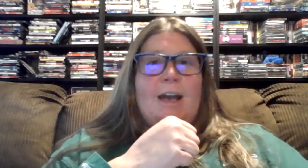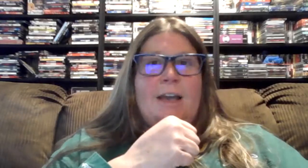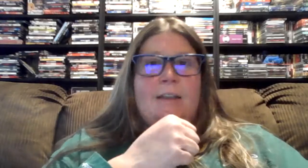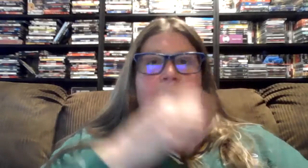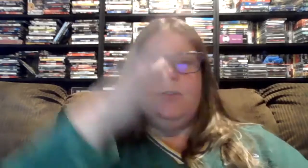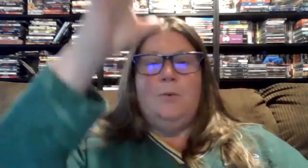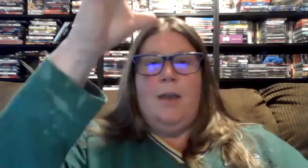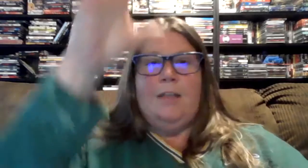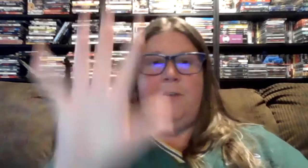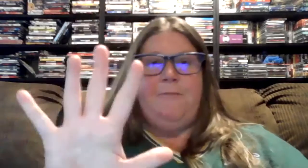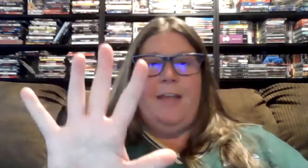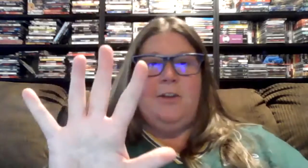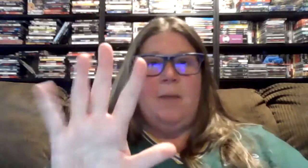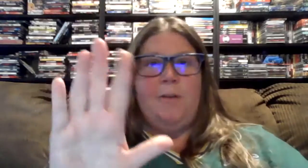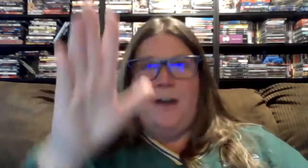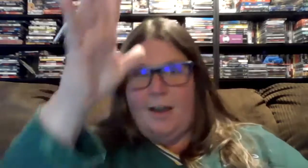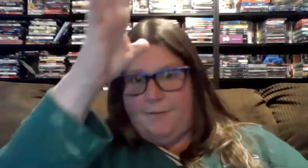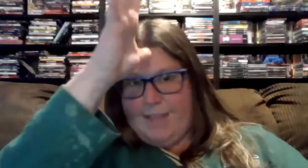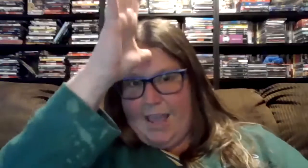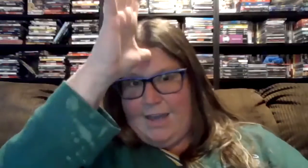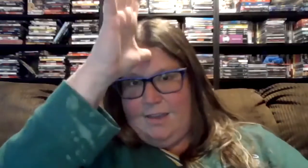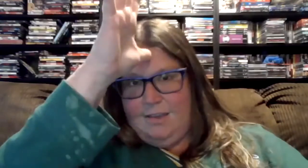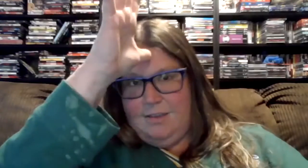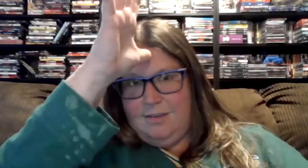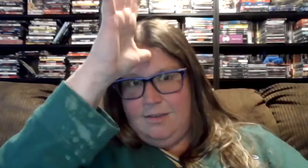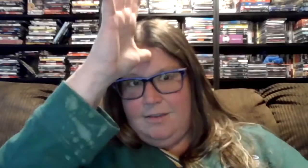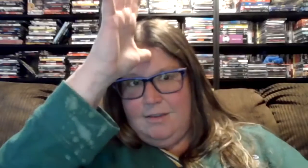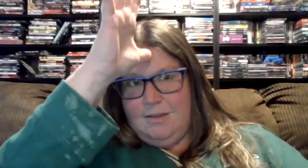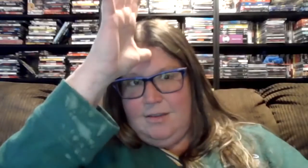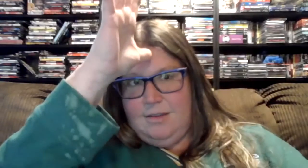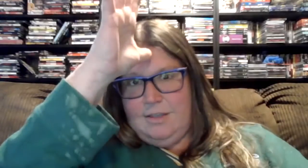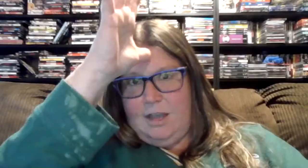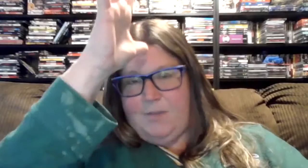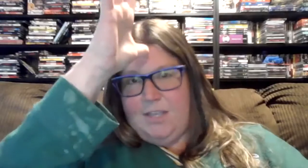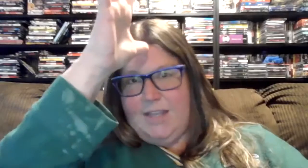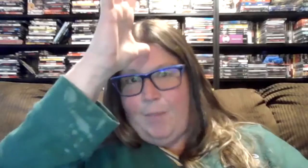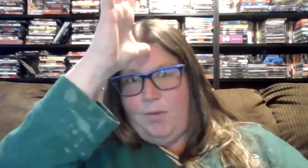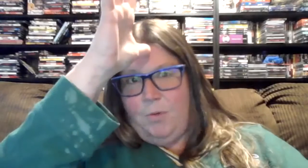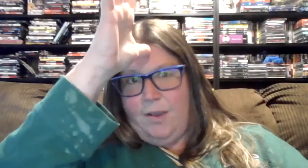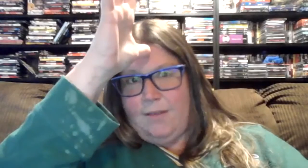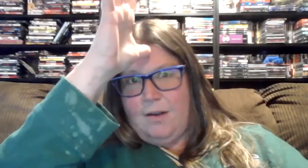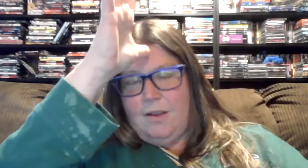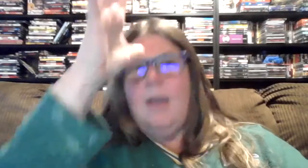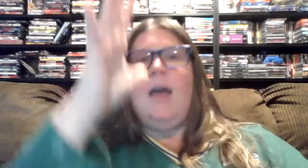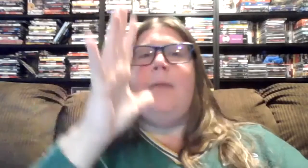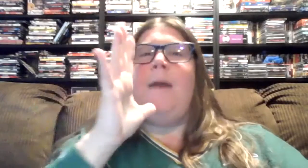dad. So it's your number 5, dad, up to the top where the boys are, and